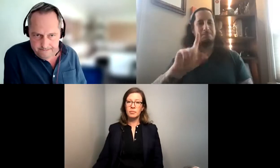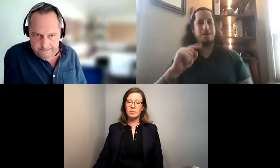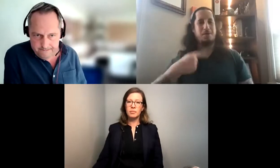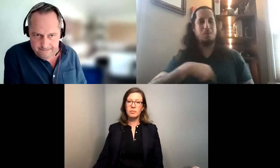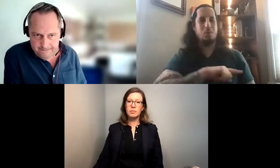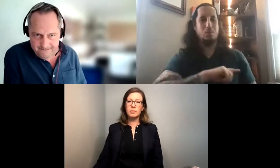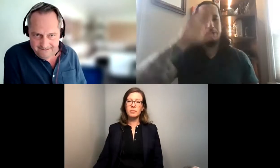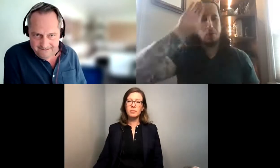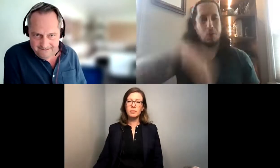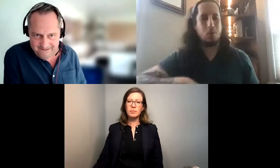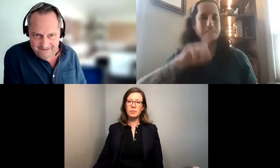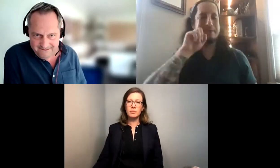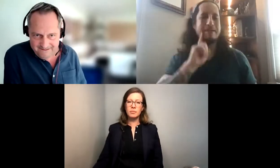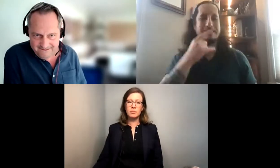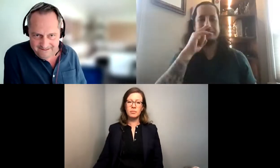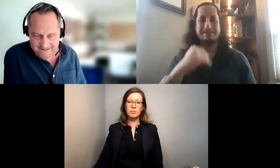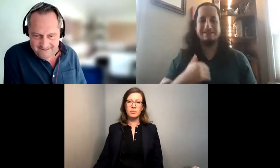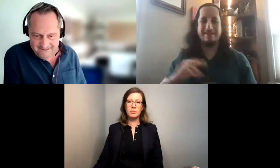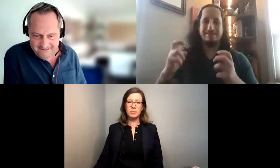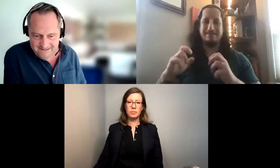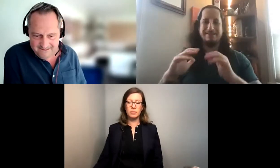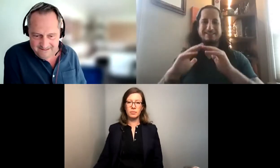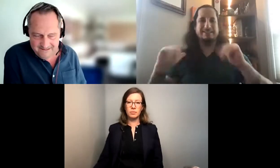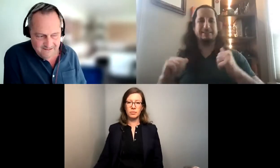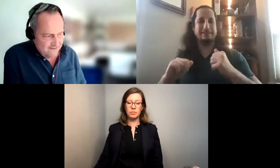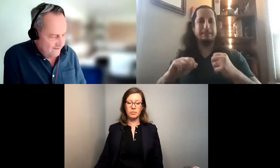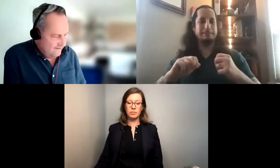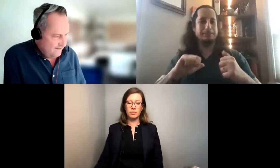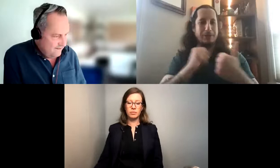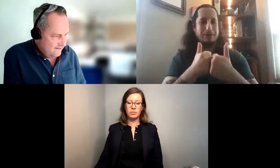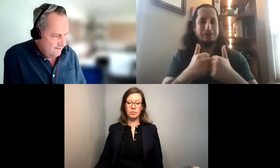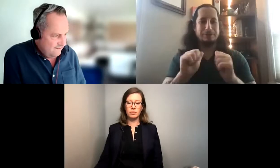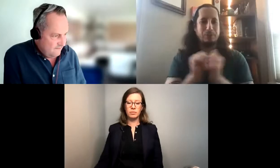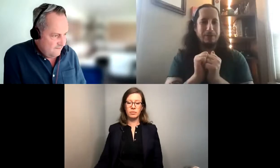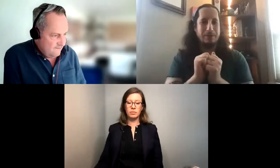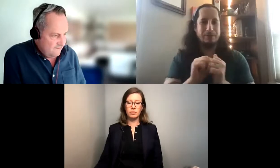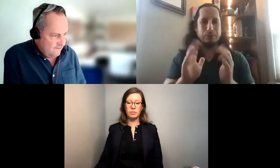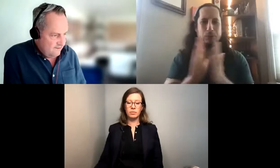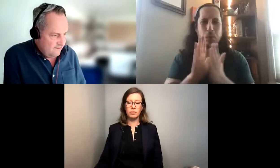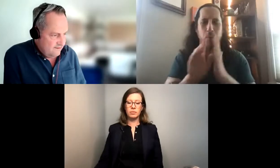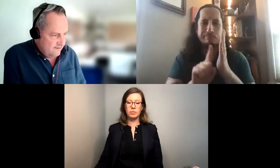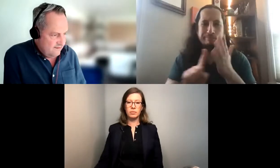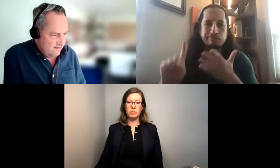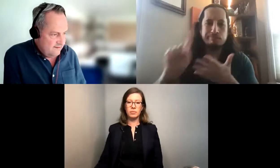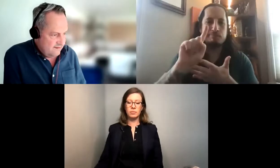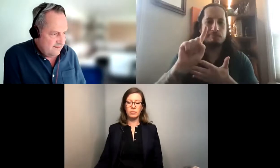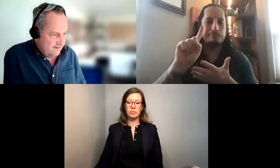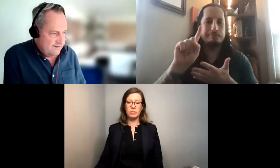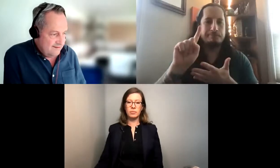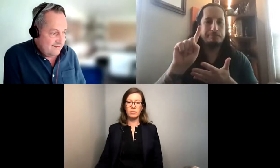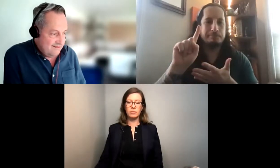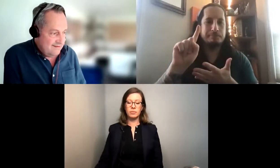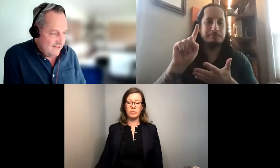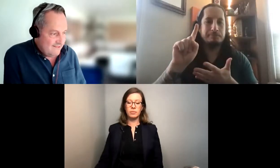It seems that A level is the focus, but we know that deaf kids have systemic challenges